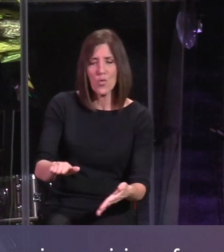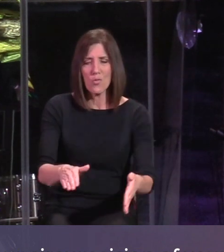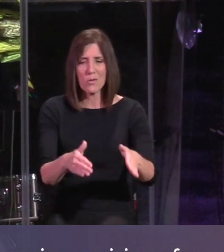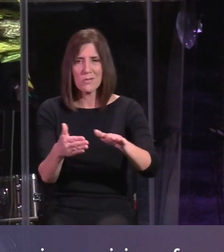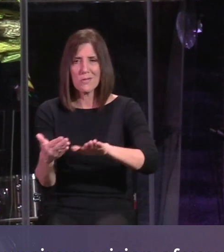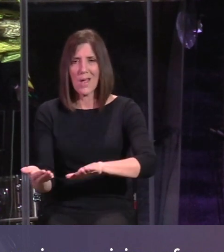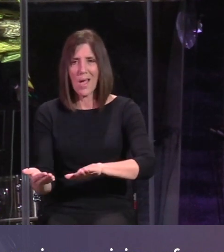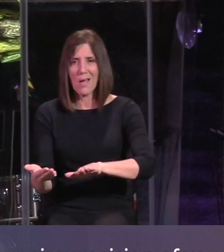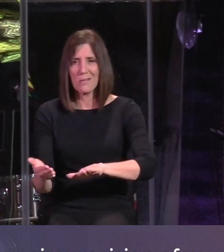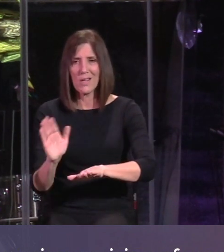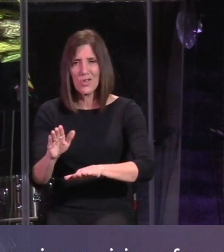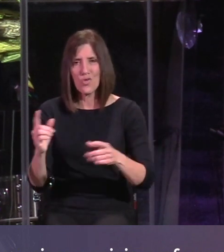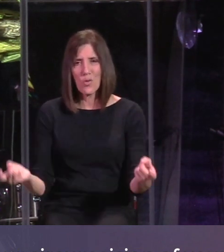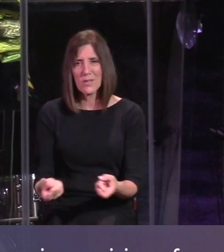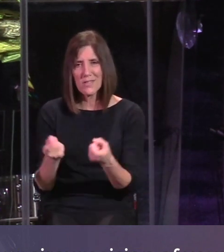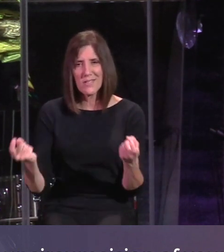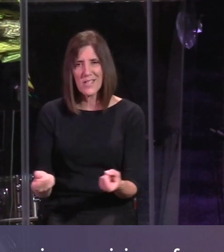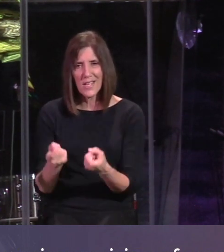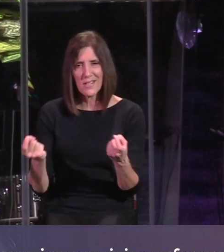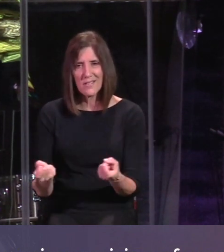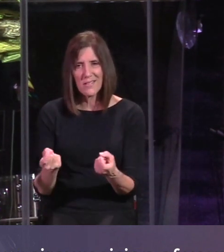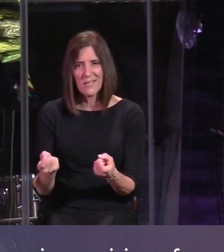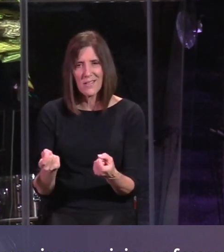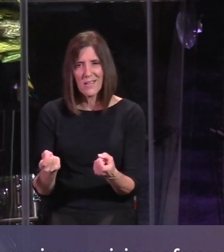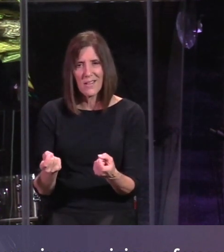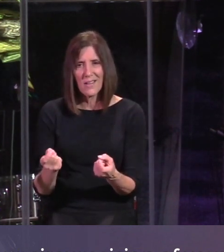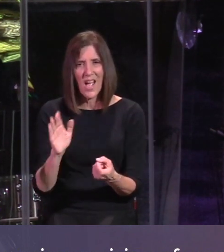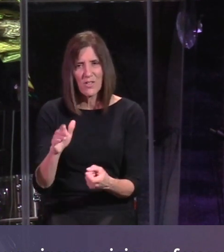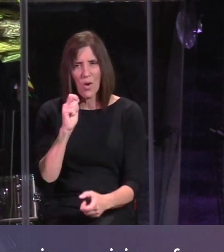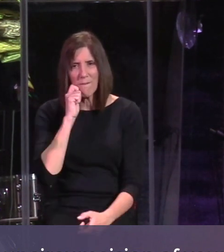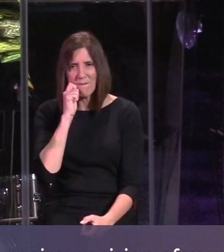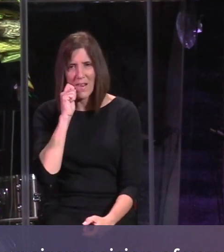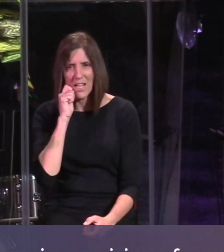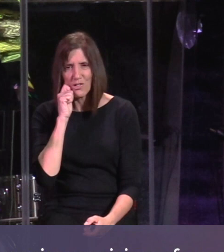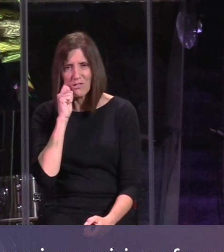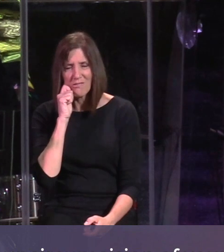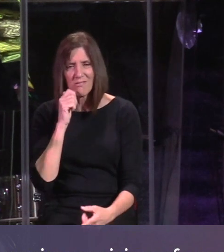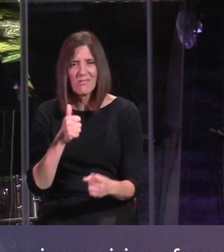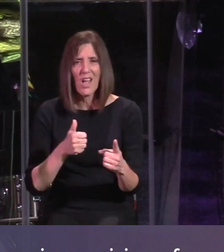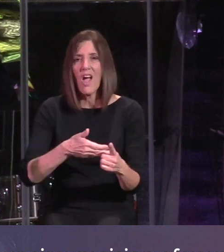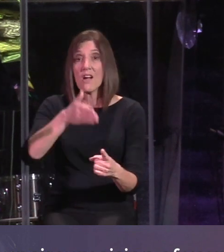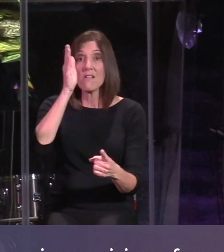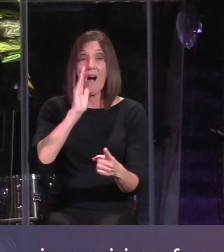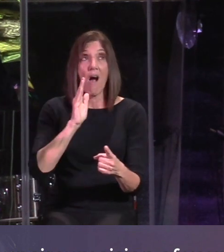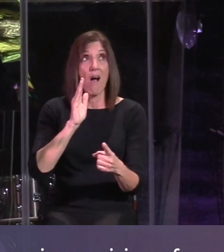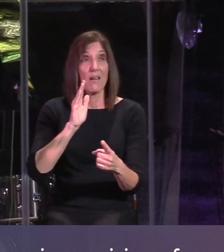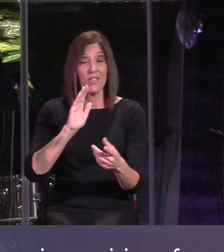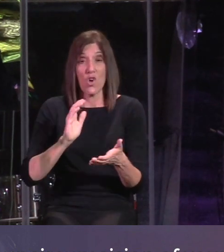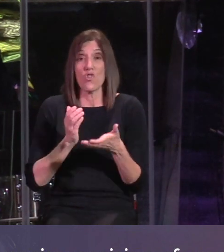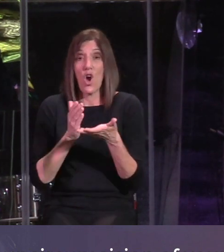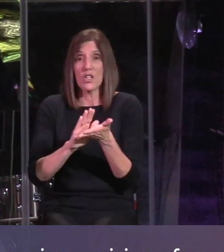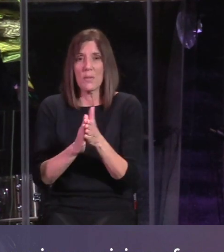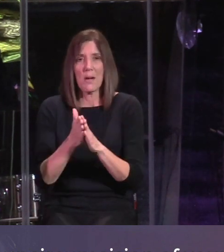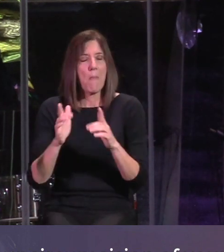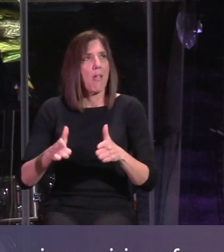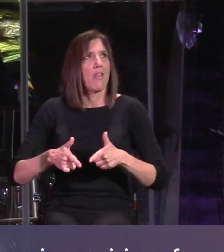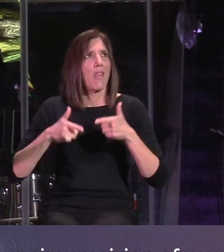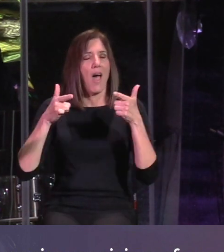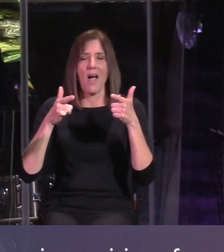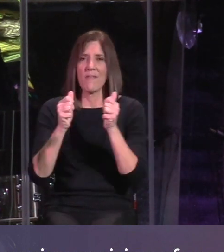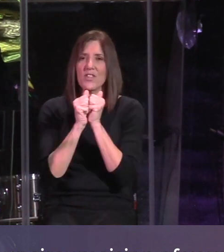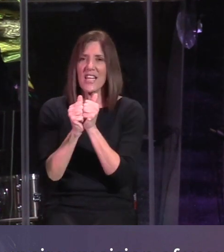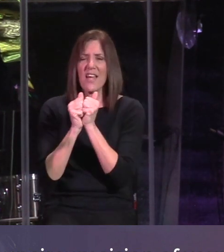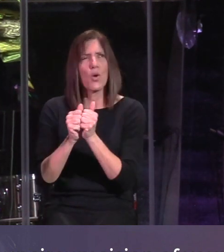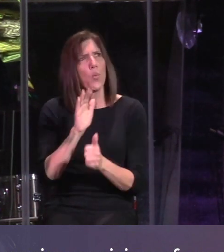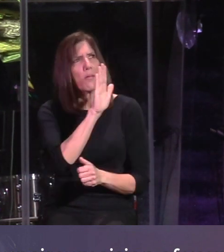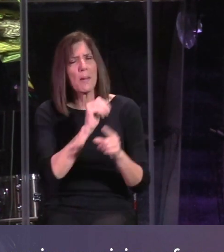your trespasses and the uncircumcision of your flesh, God made alive together with him,